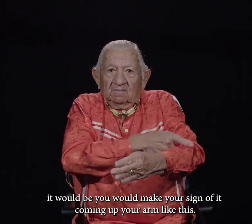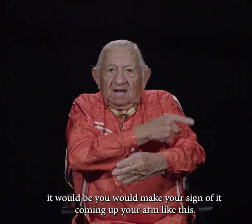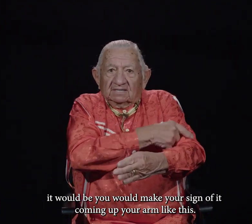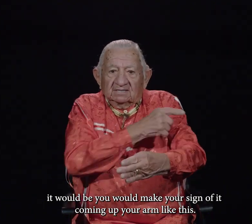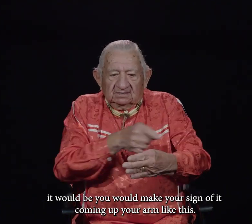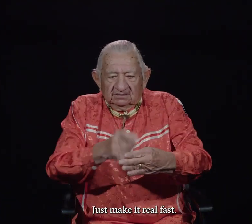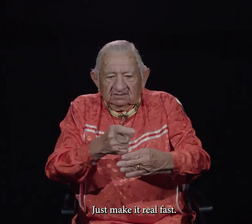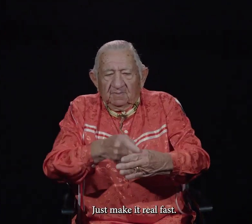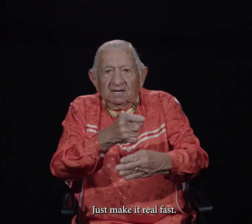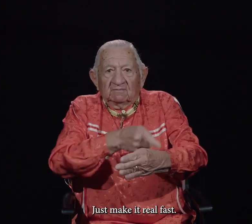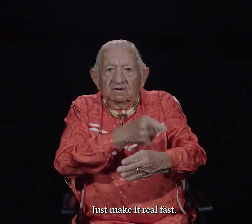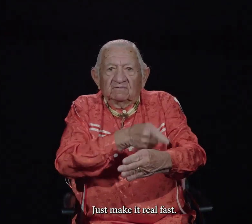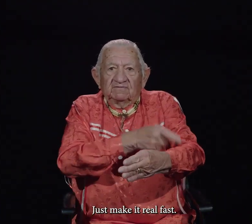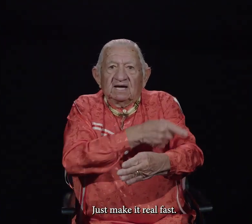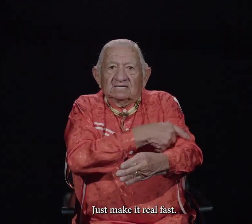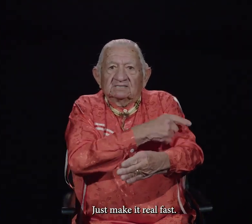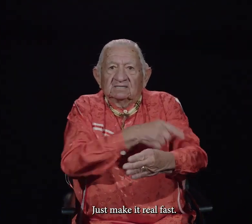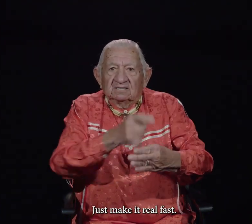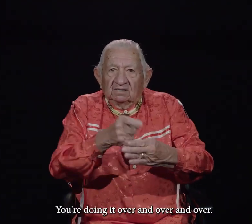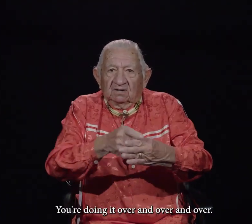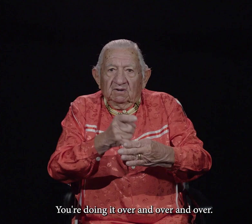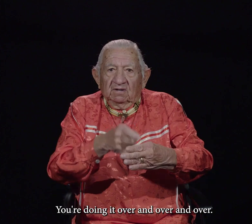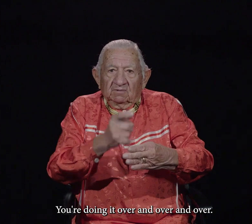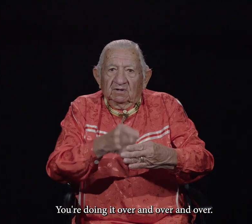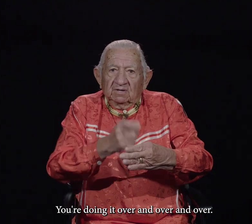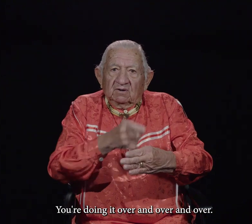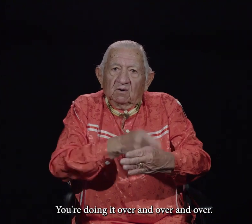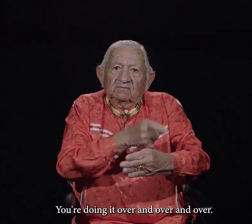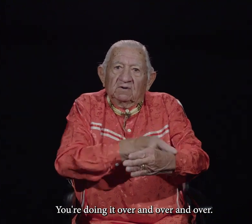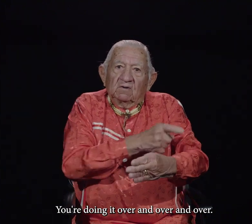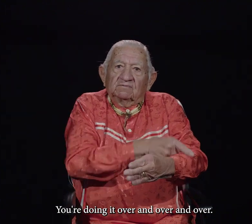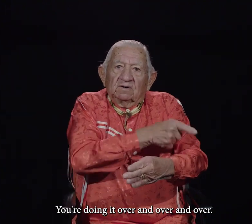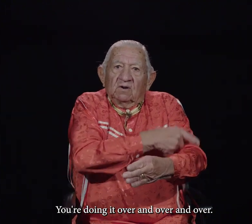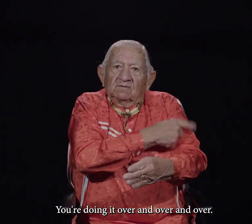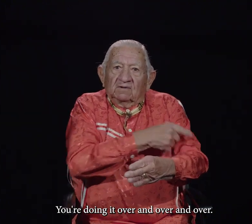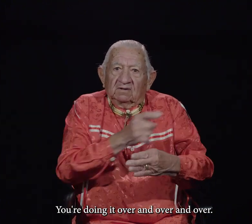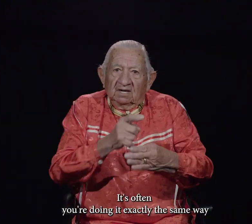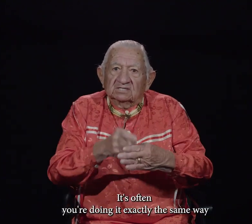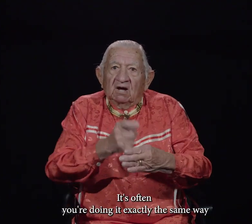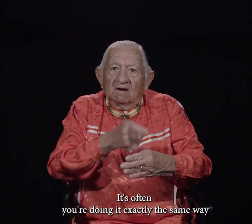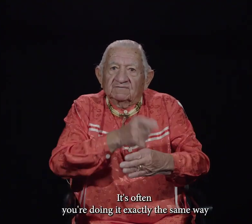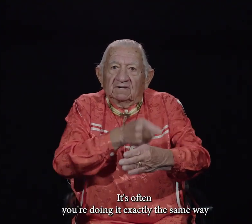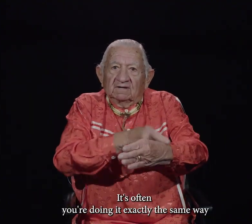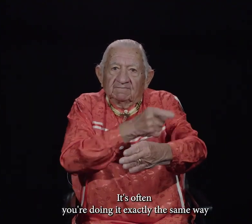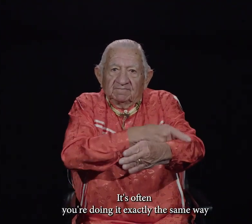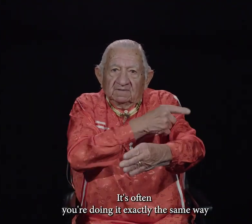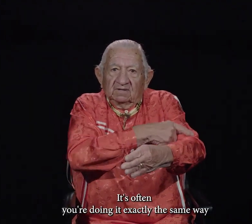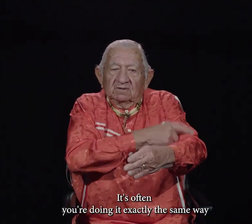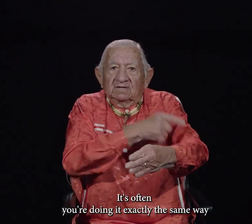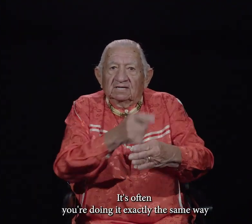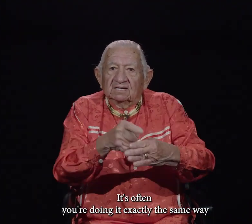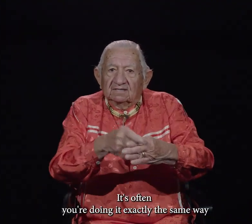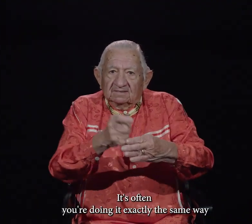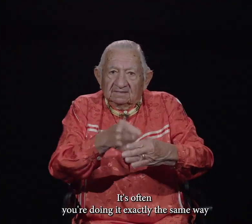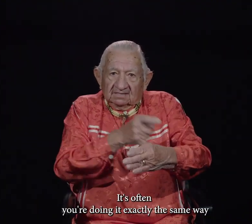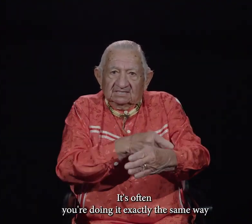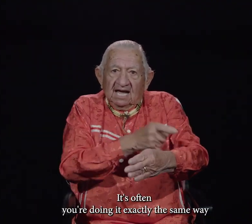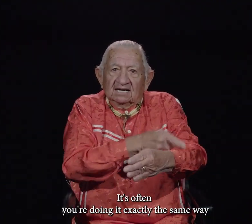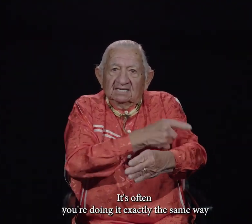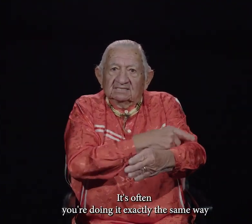like this. Just make it real fast. You're doing it over and over and over. It's often. You're doing it exactly the